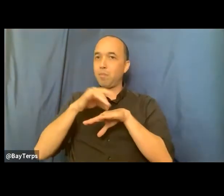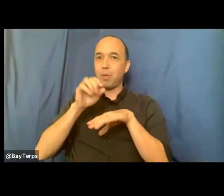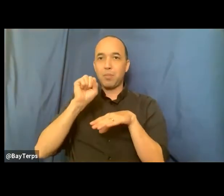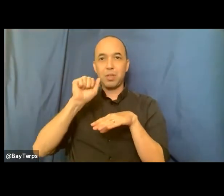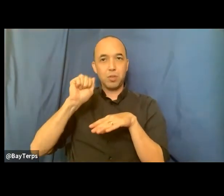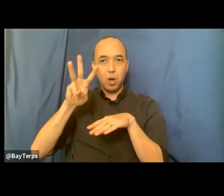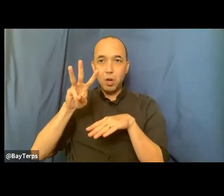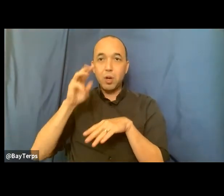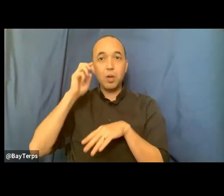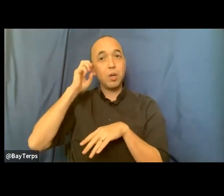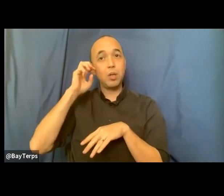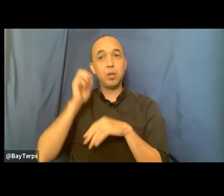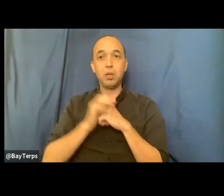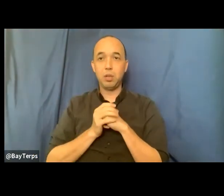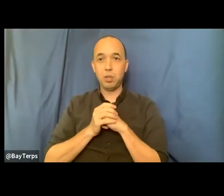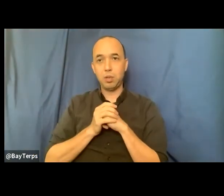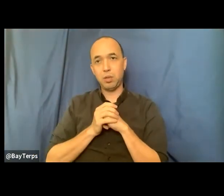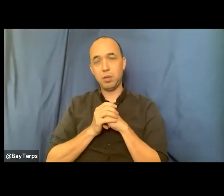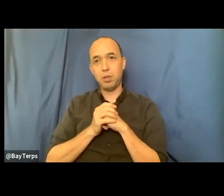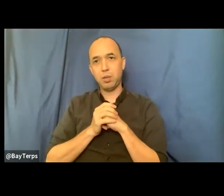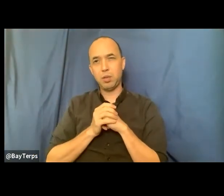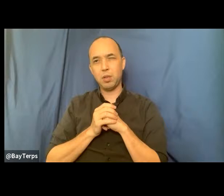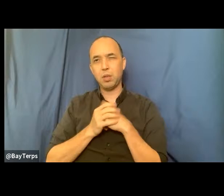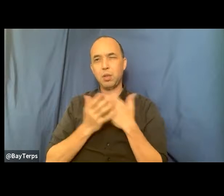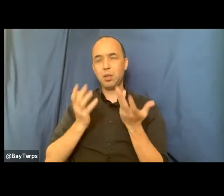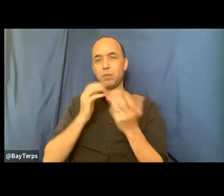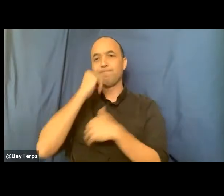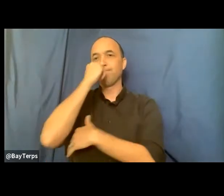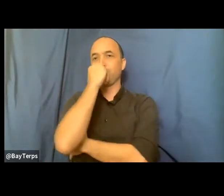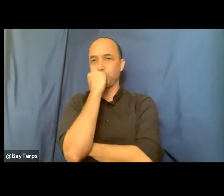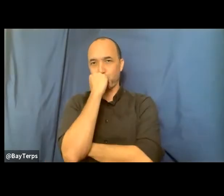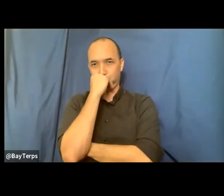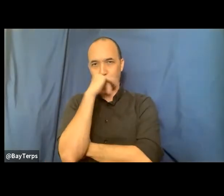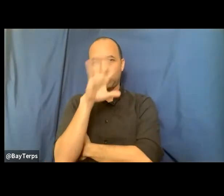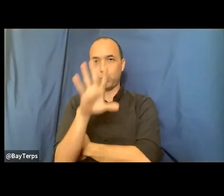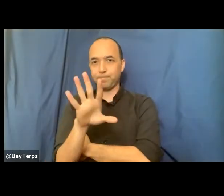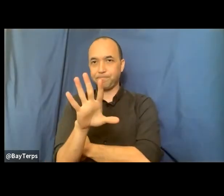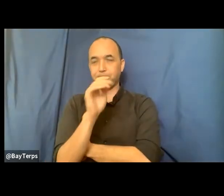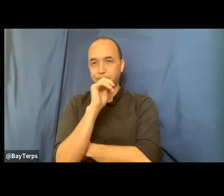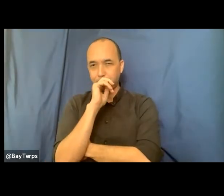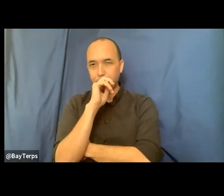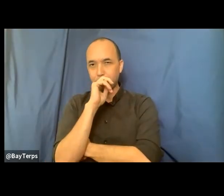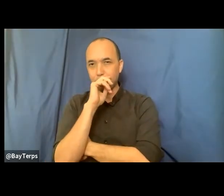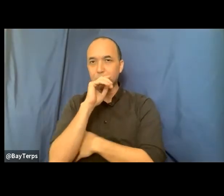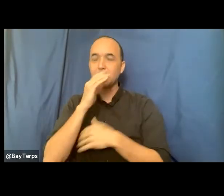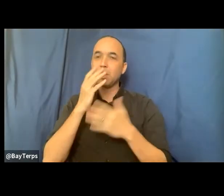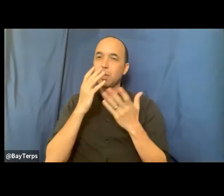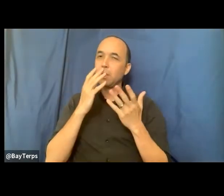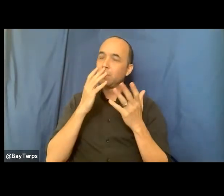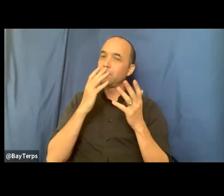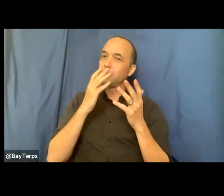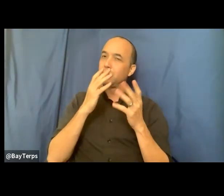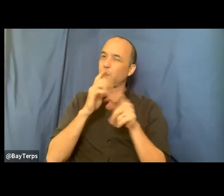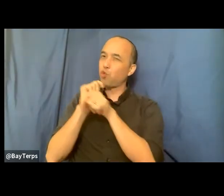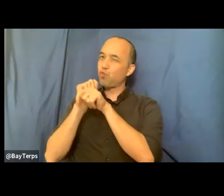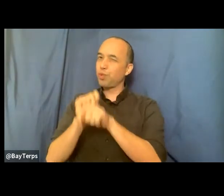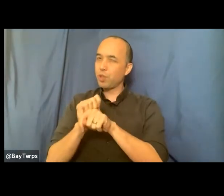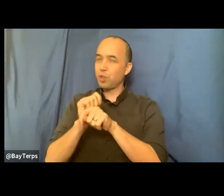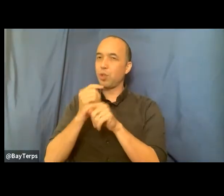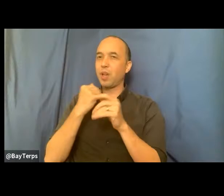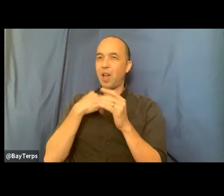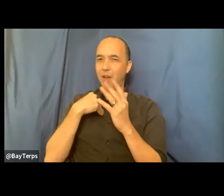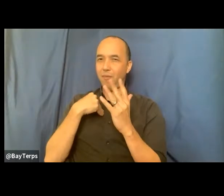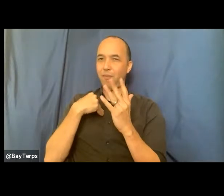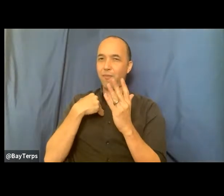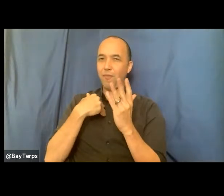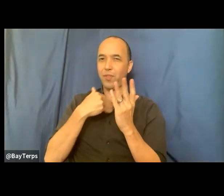going to carve. So there's a little bit of an order to things when you carve a classic jack-o'-lantern. If you have any kind of